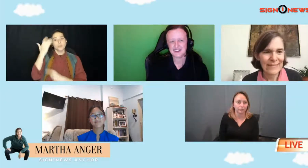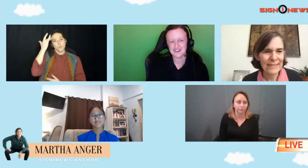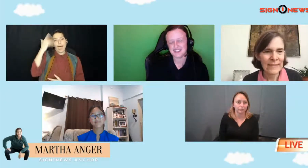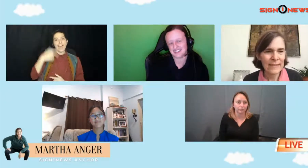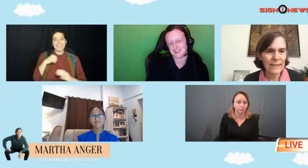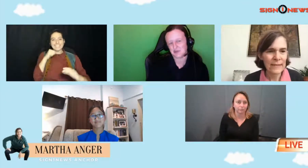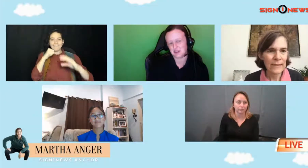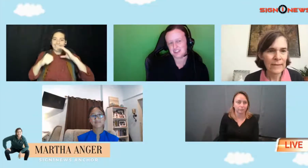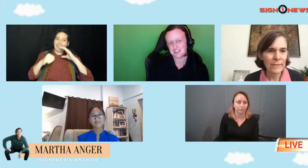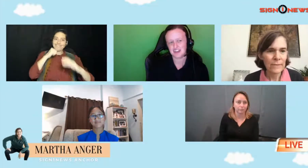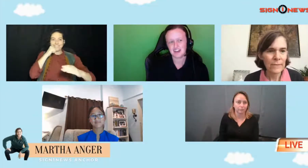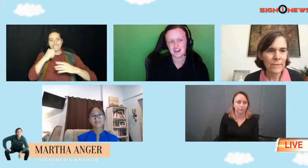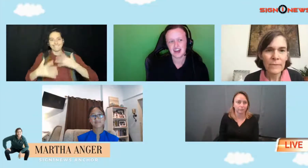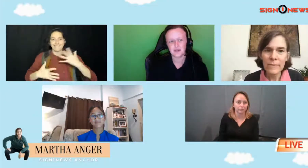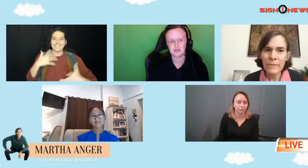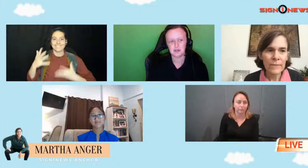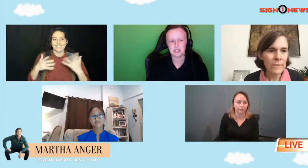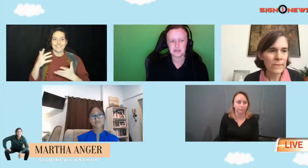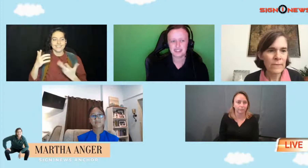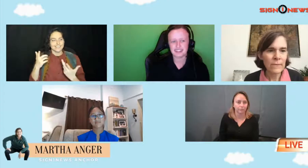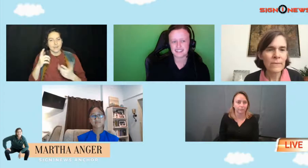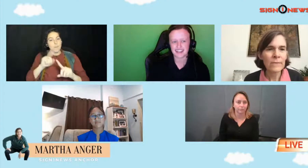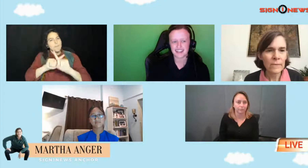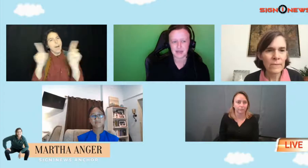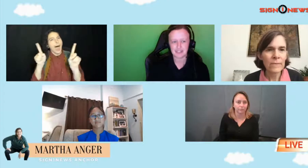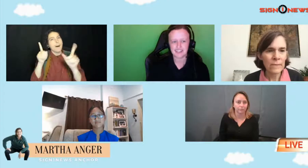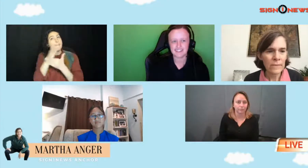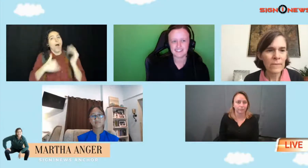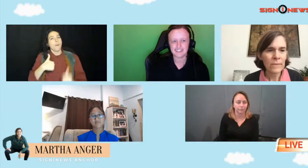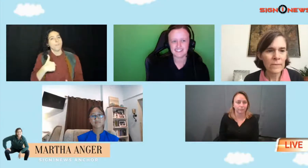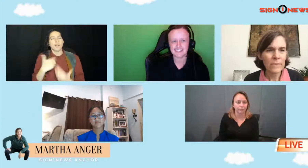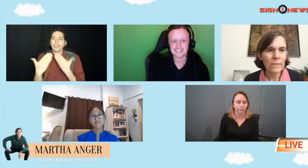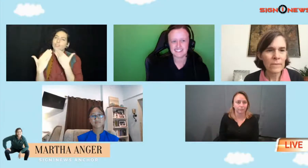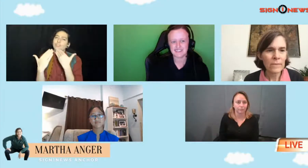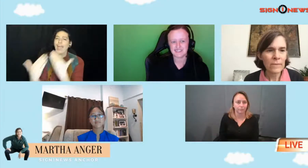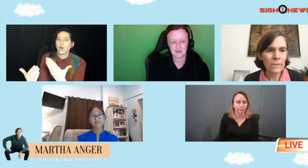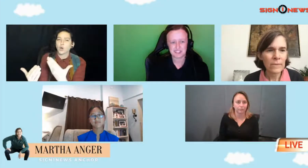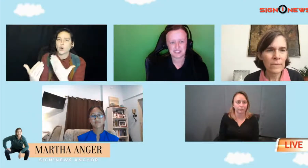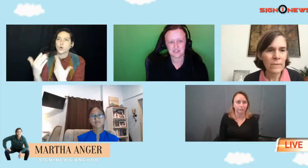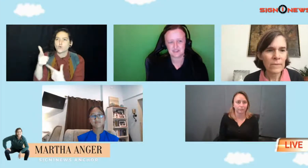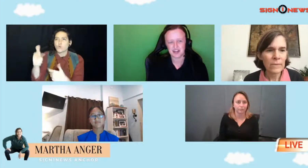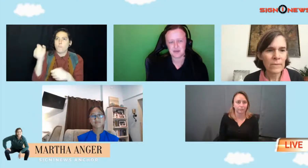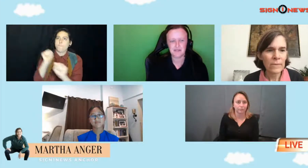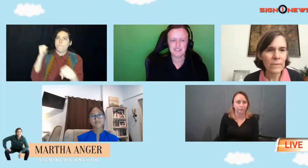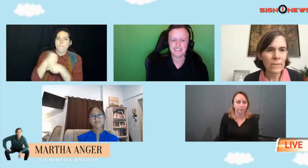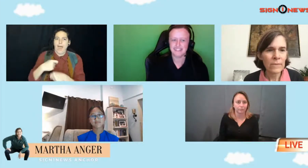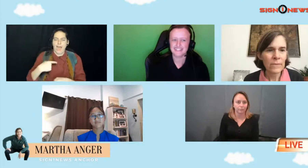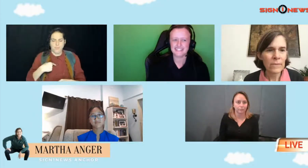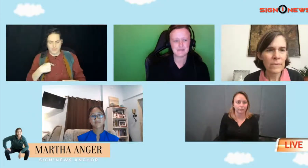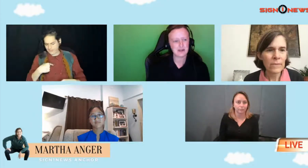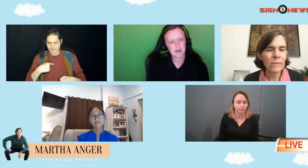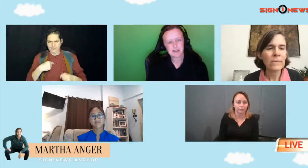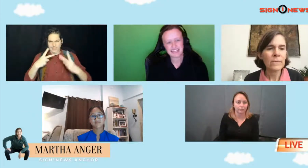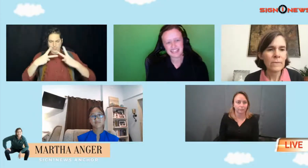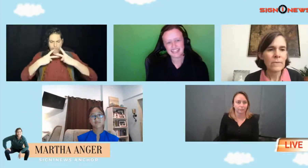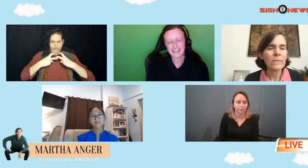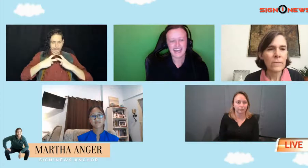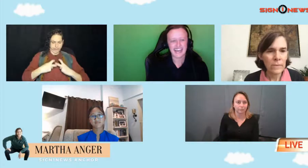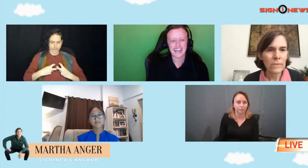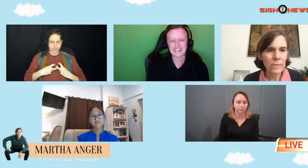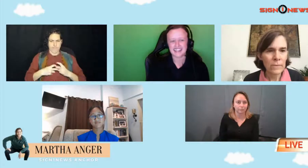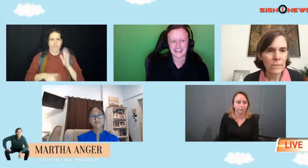even though as a deaf person, I was bullied because I came into the deaf residential environment,